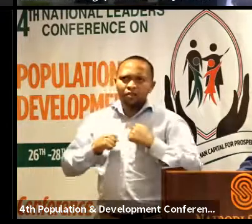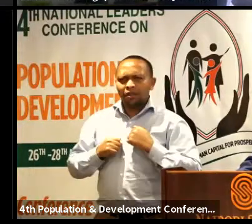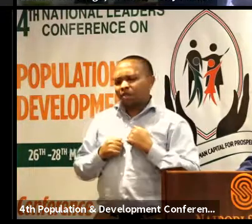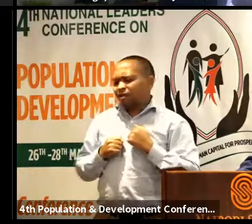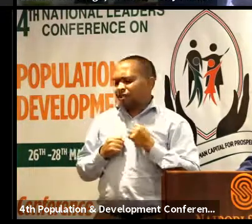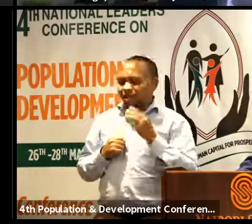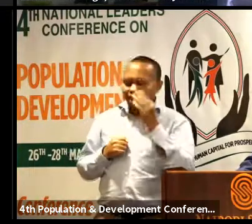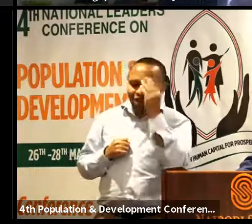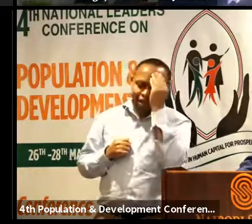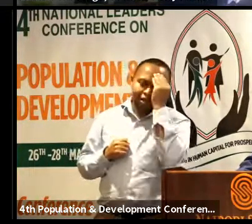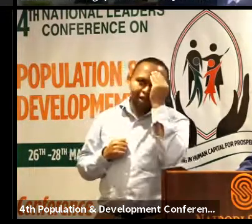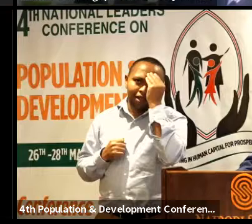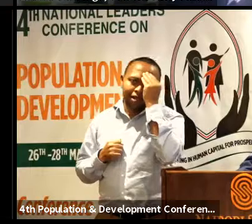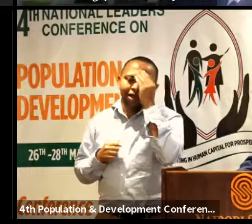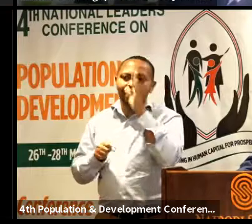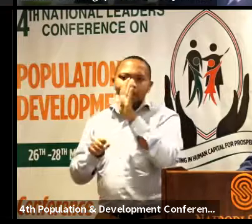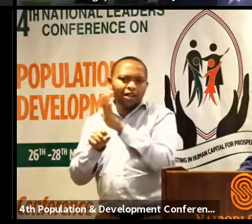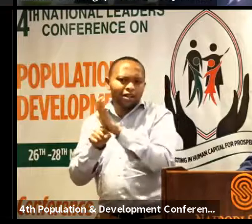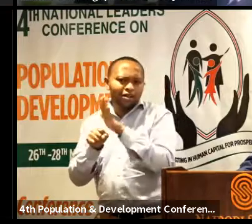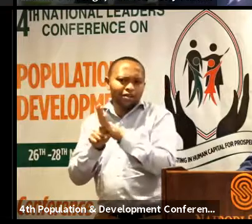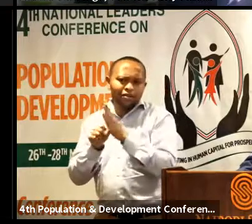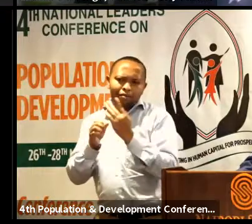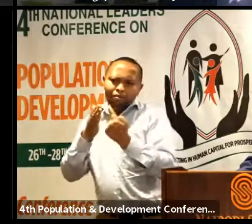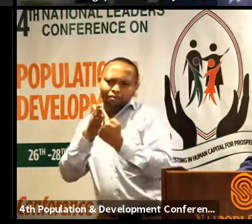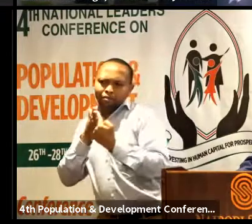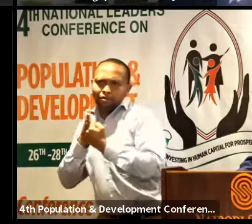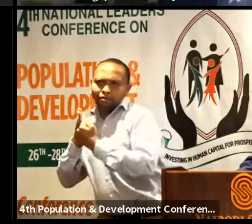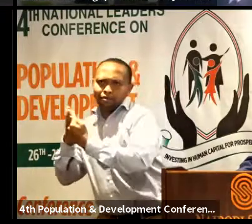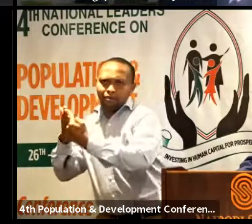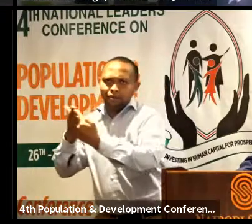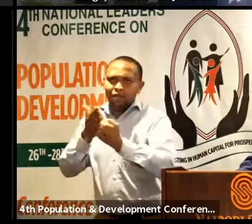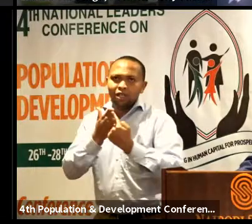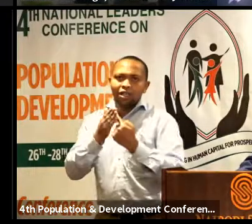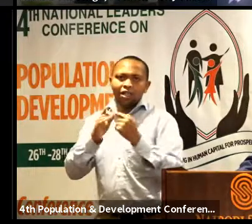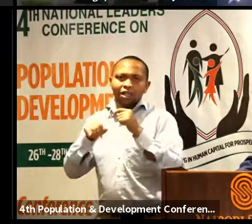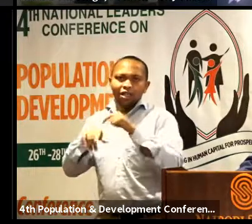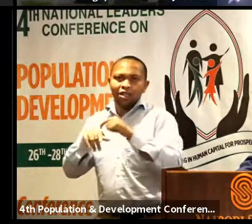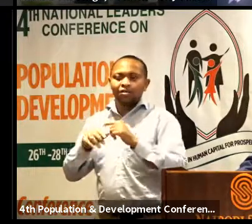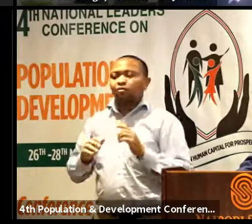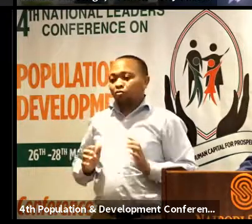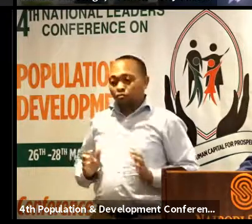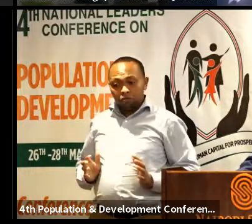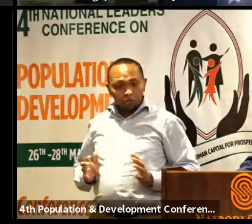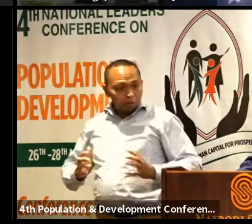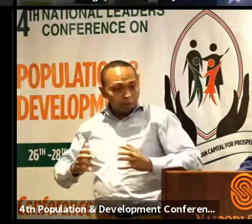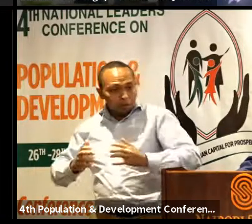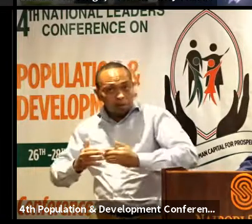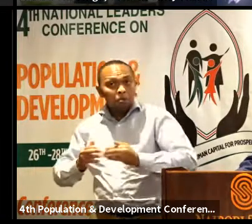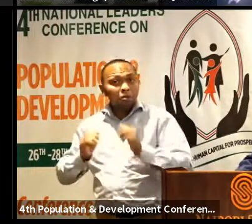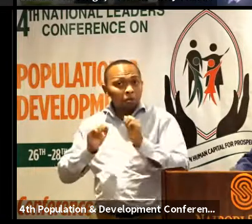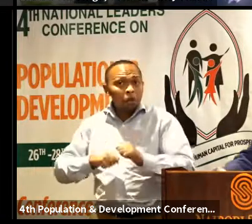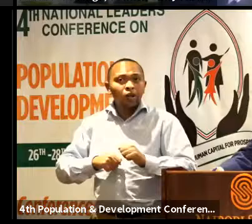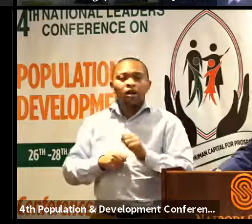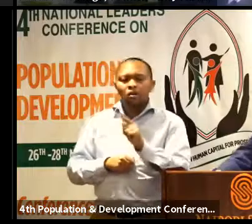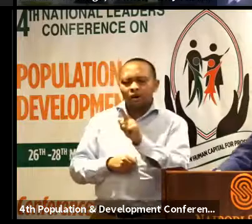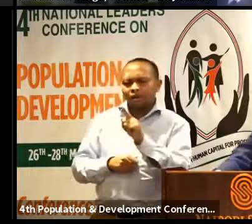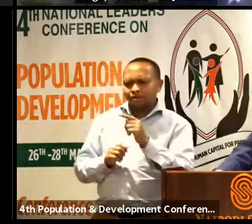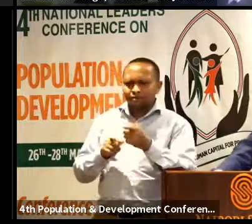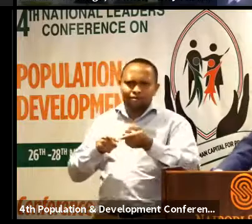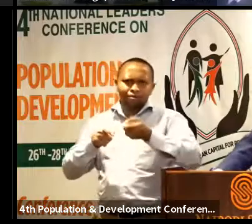from this conversation that we had in adolescent fertility. And one thing I can add is